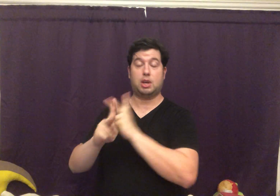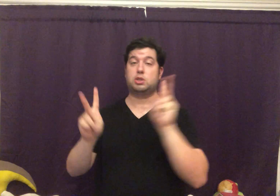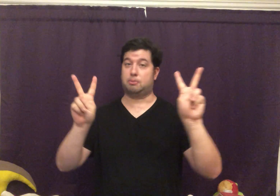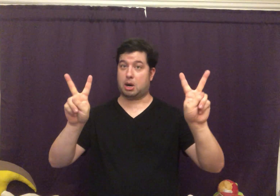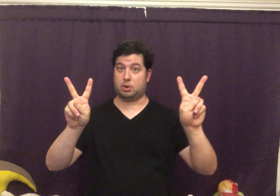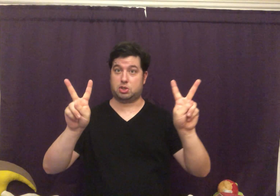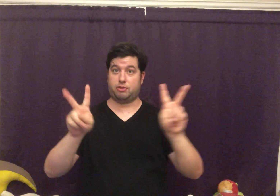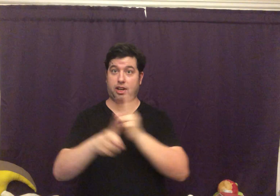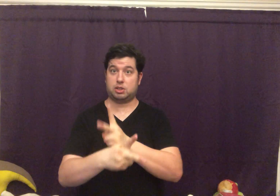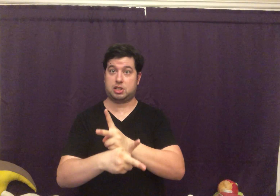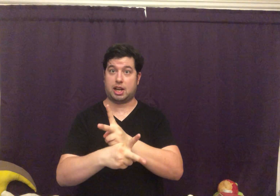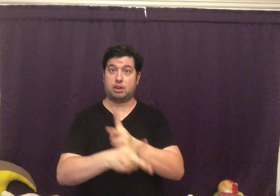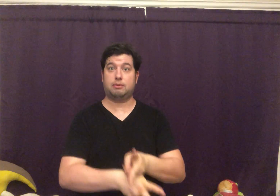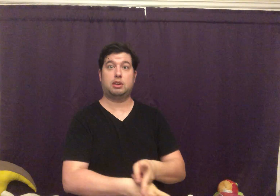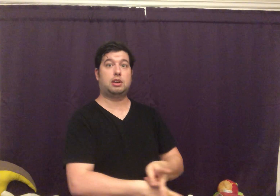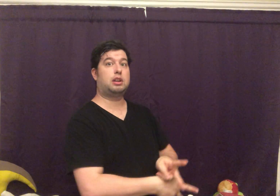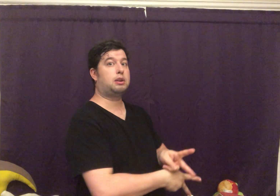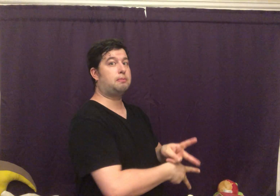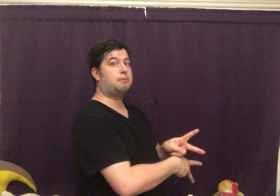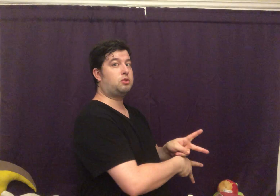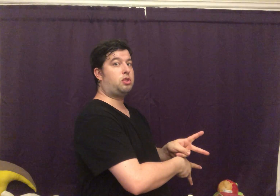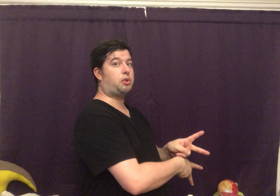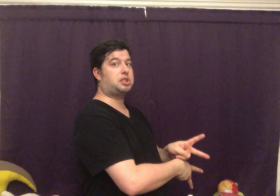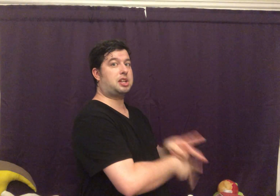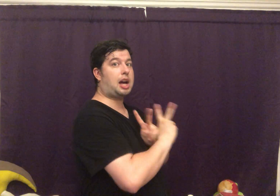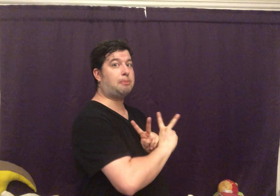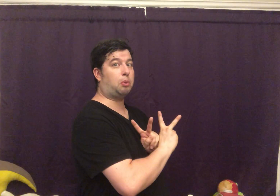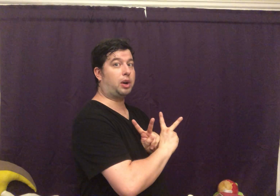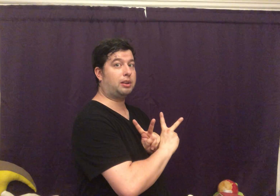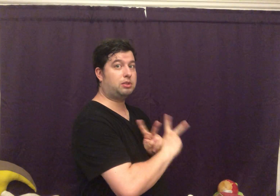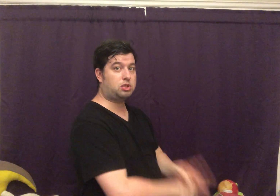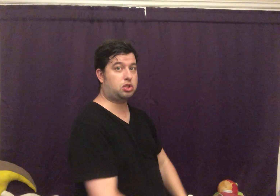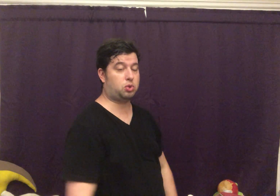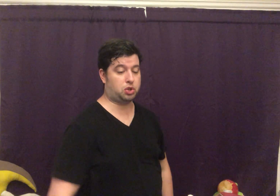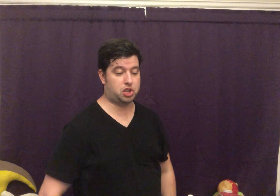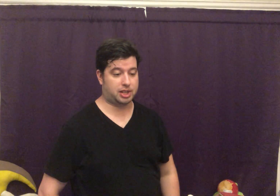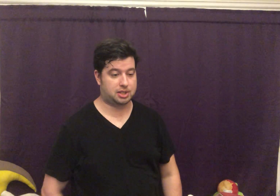So borrowed is two fingers together, thrusted upward towards your chest.